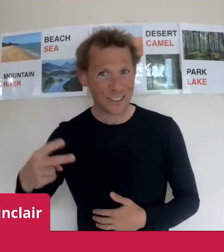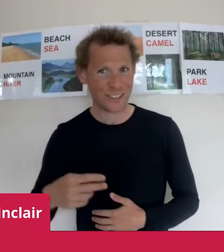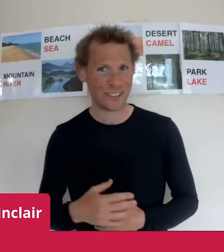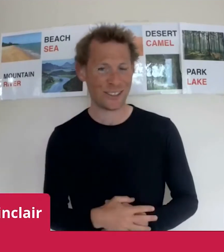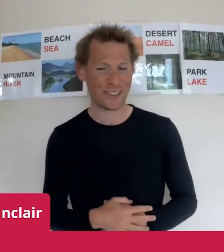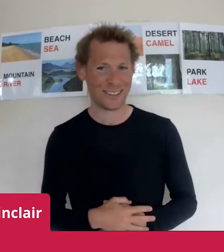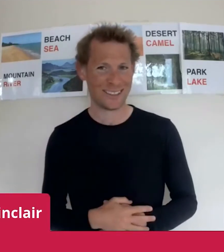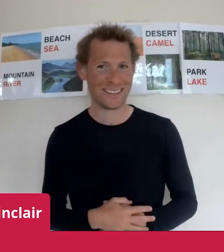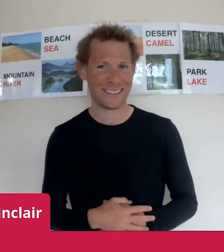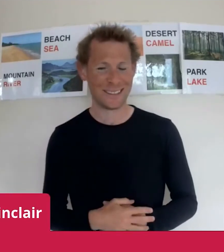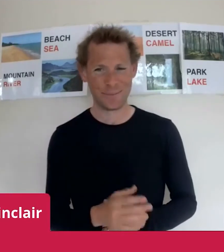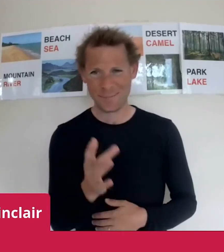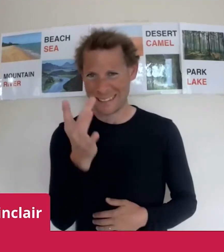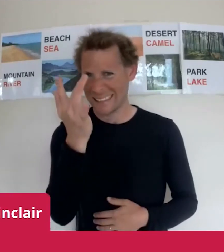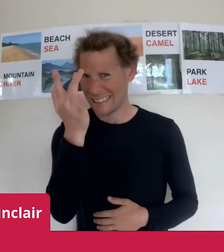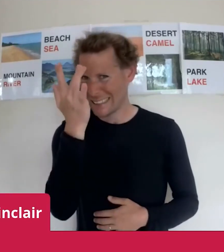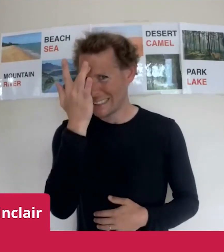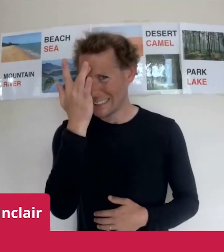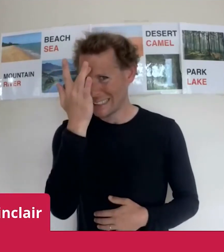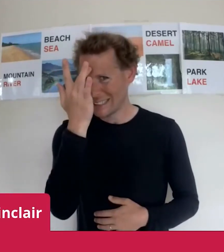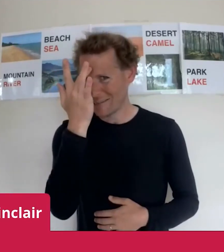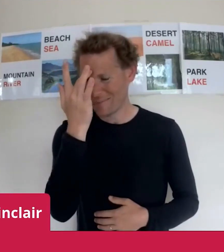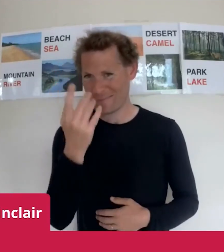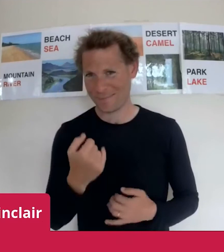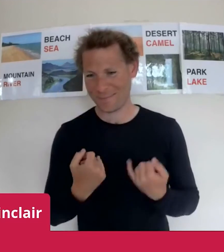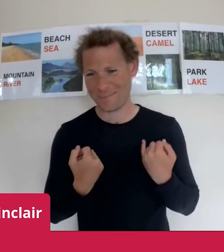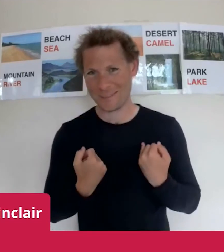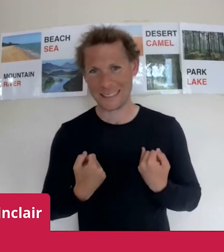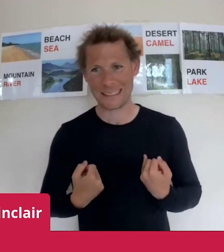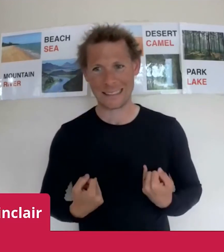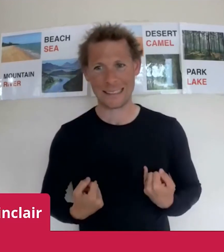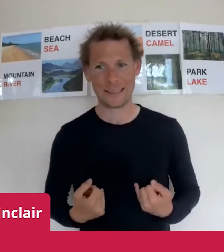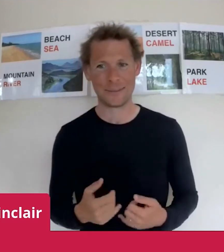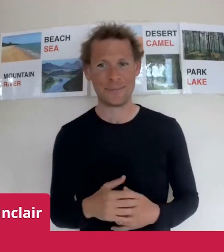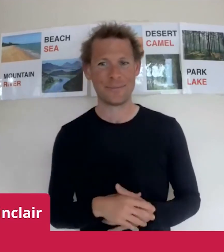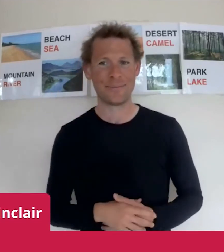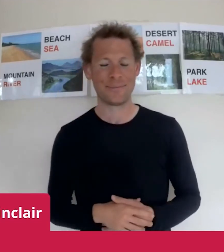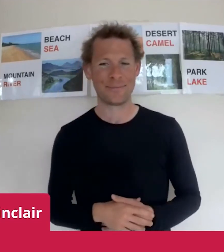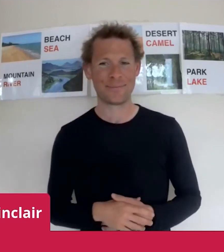And the answer is sick or ill.